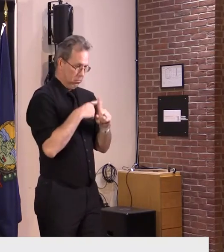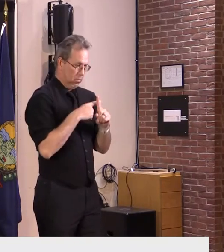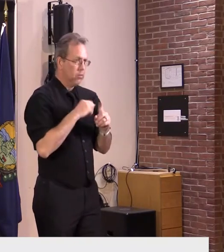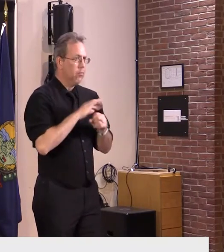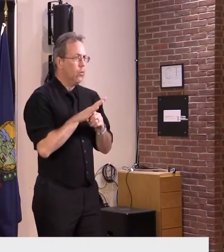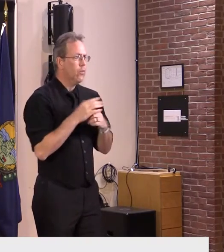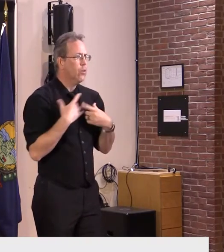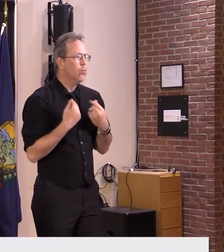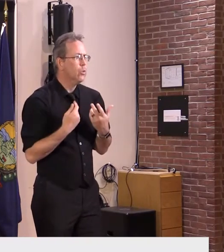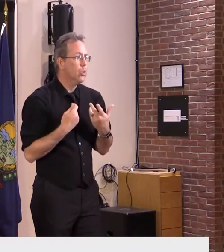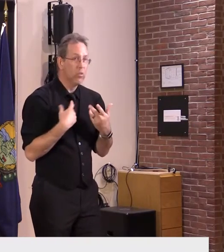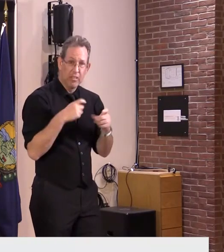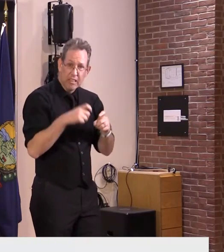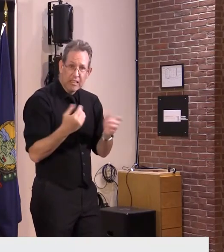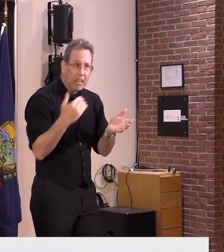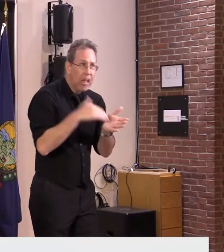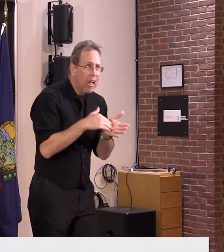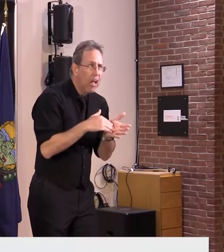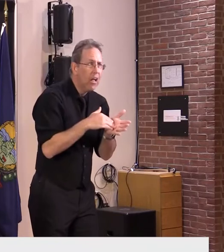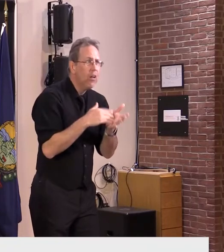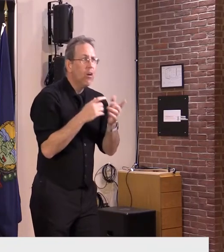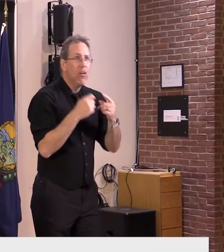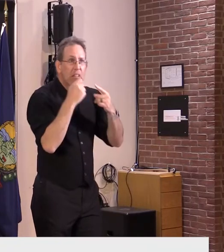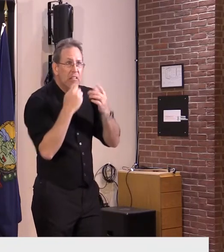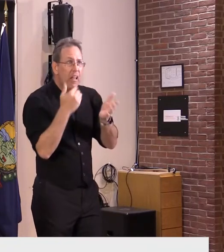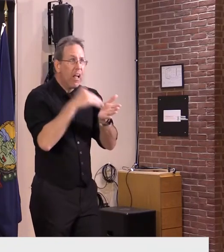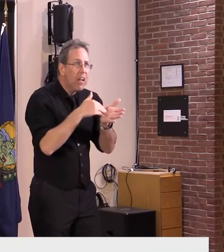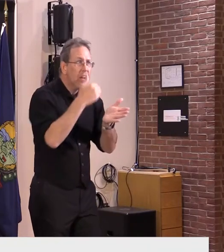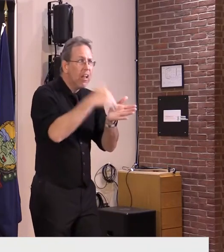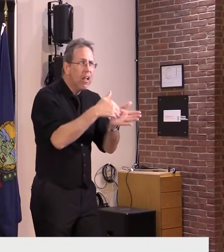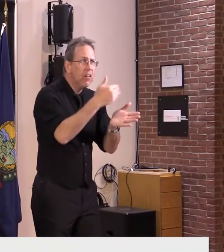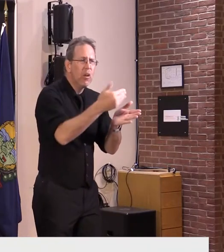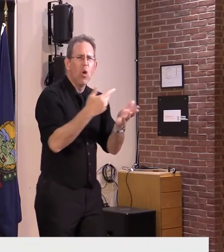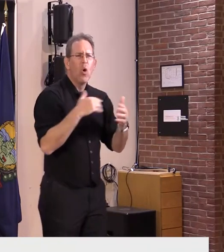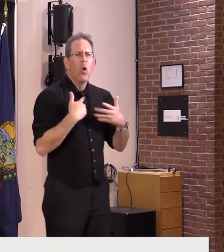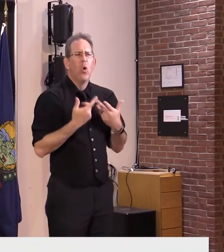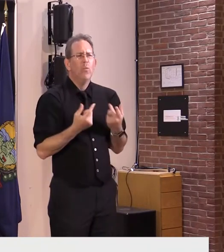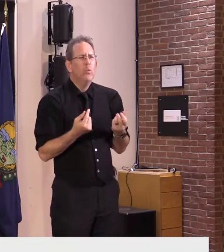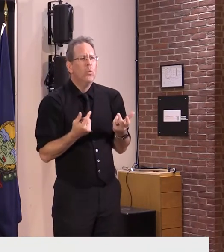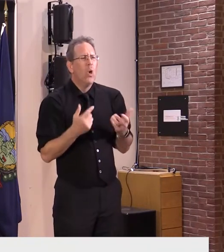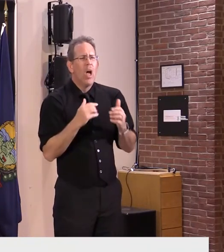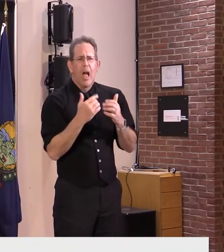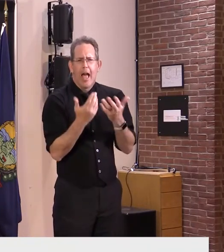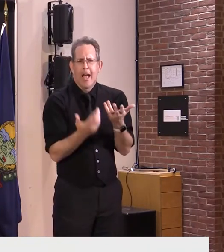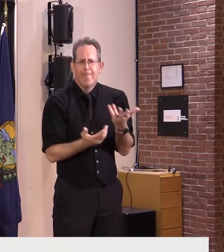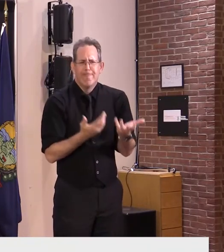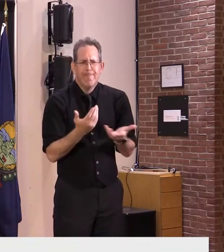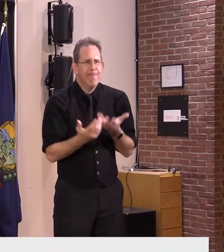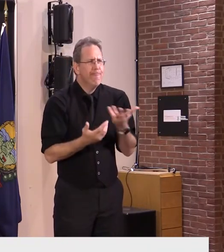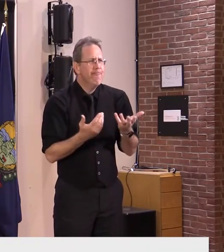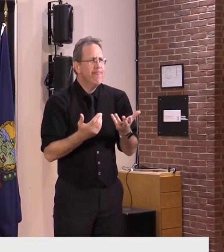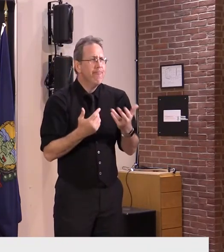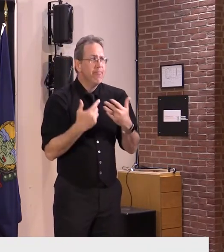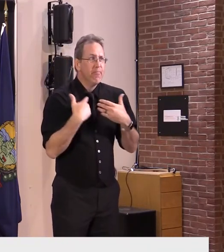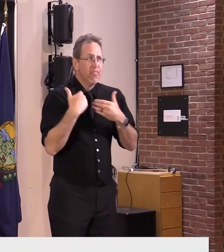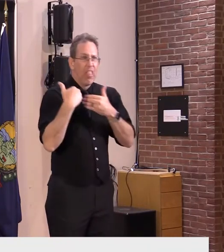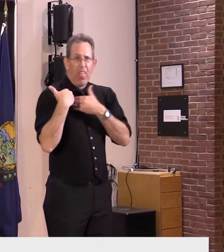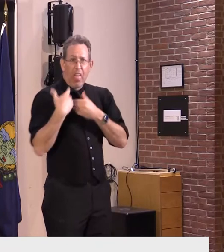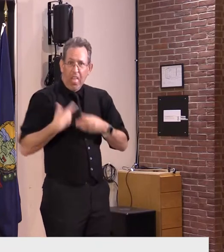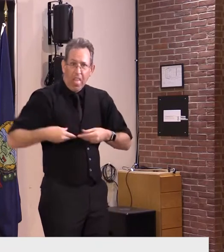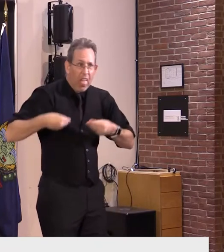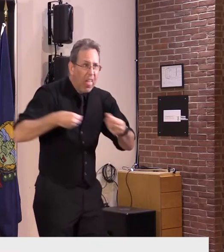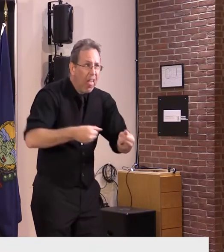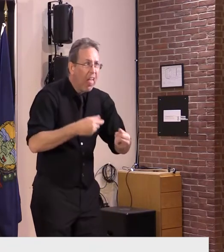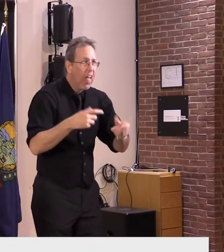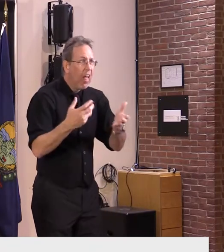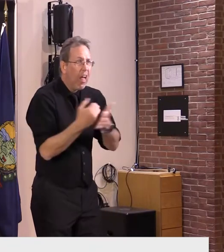people often test multiple times in a row, and that sounds like it can be potentially financially burdensome.